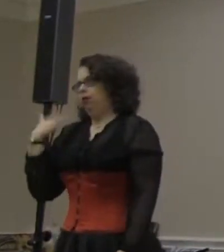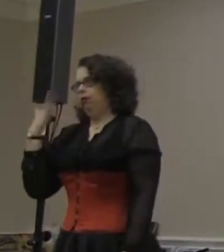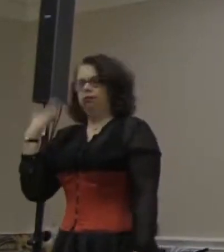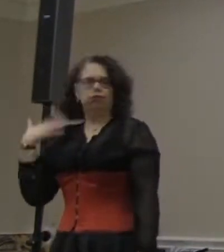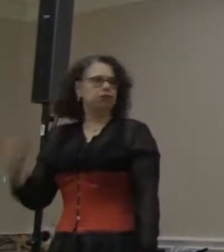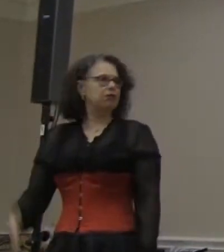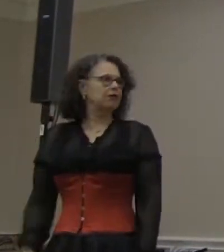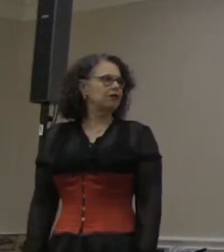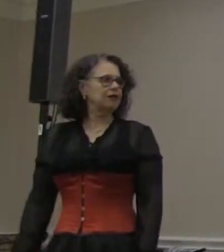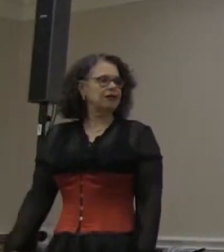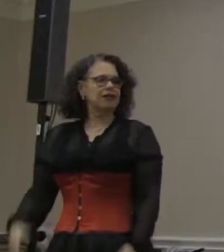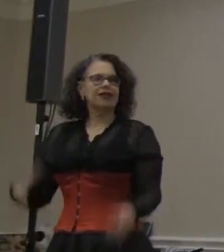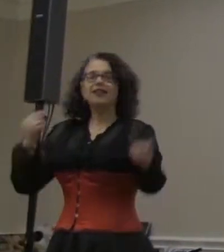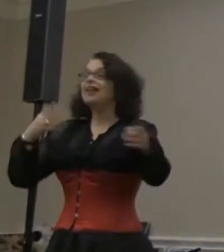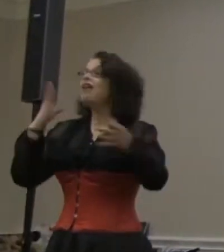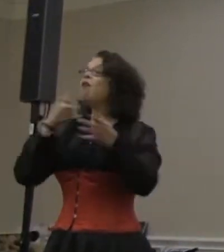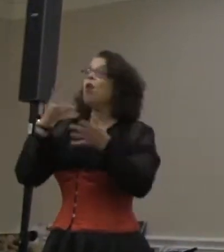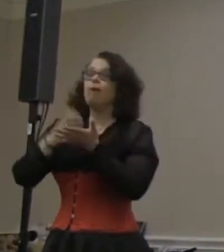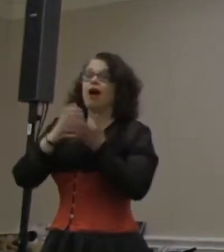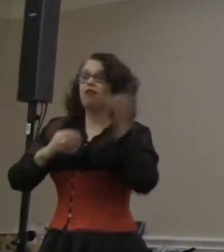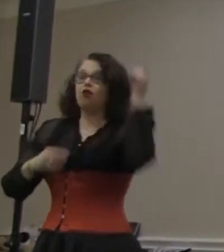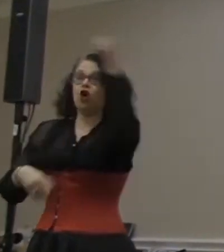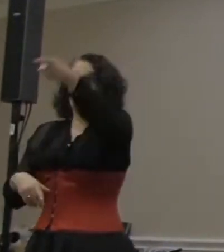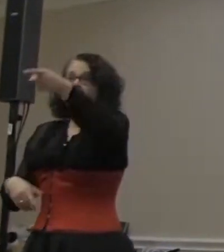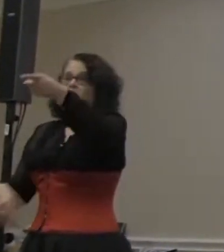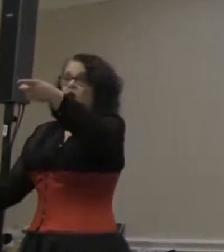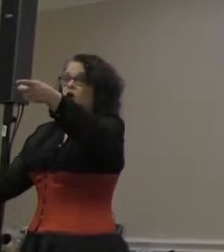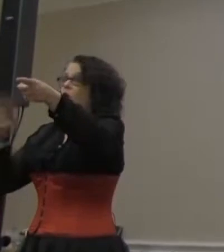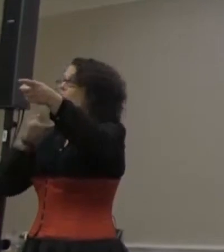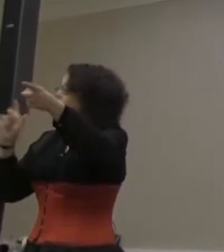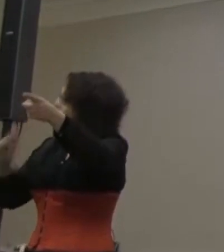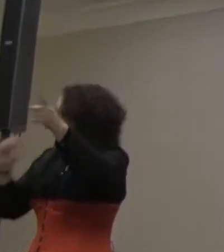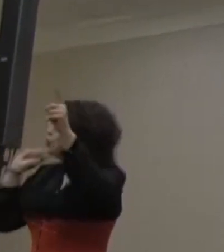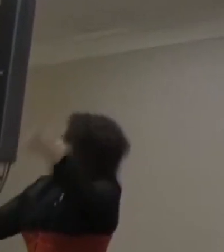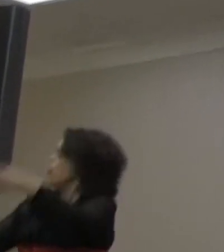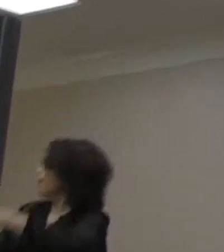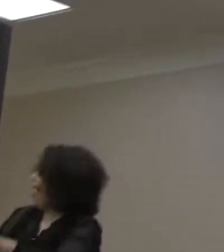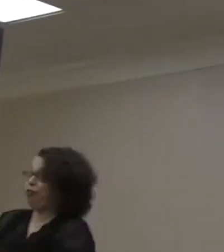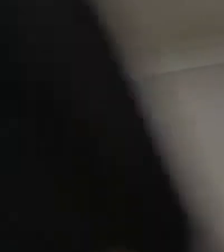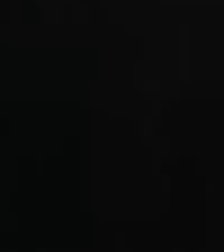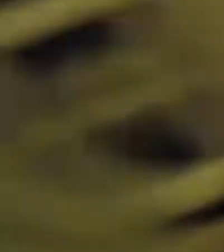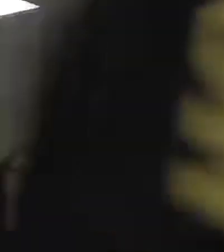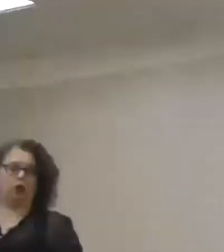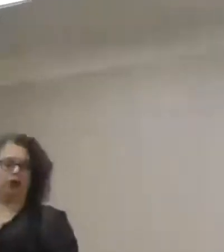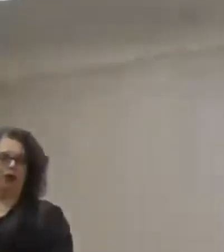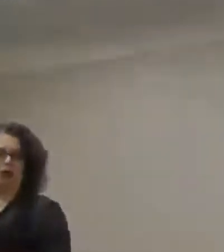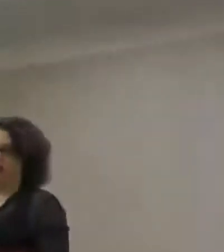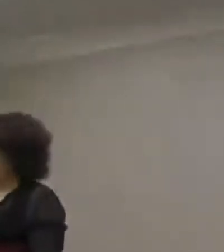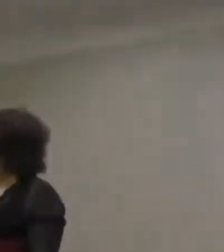I have my water bottle. Water, I need to go to the